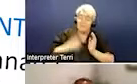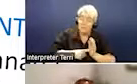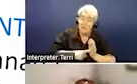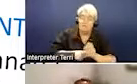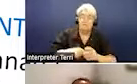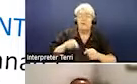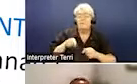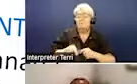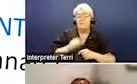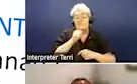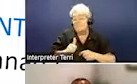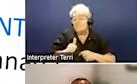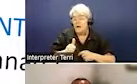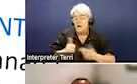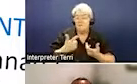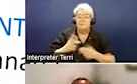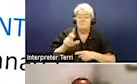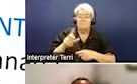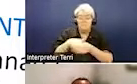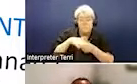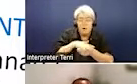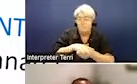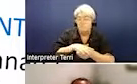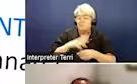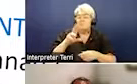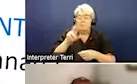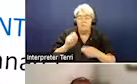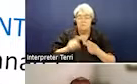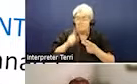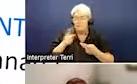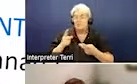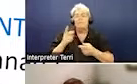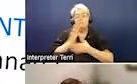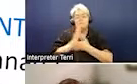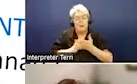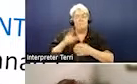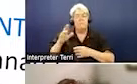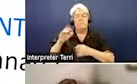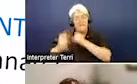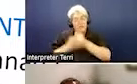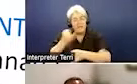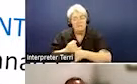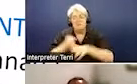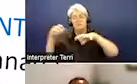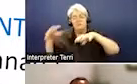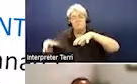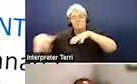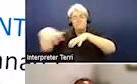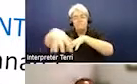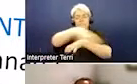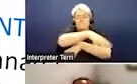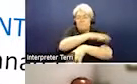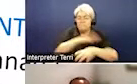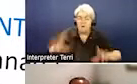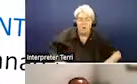is not just about domestic. We're also looking at a number of our international welcome participants coming out of